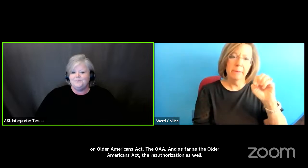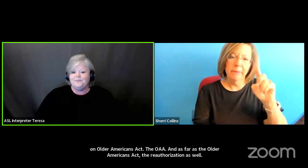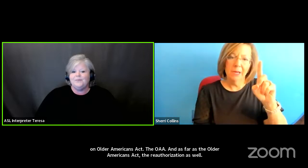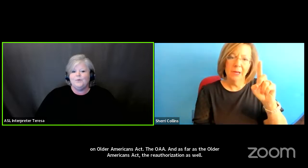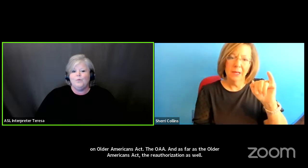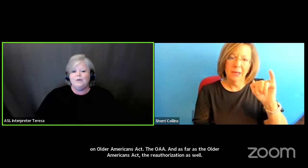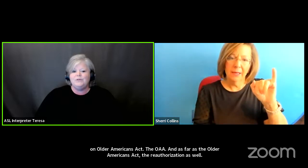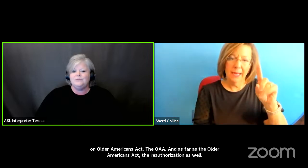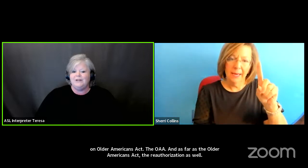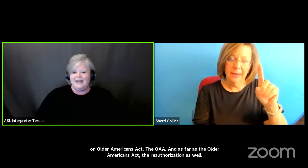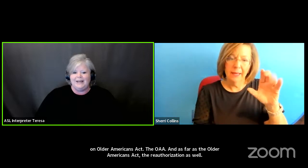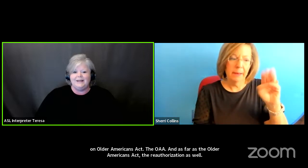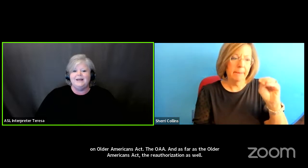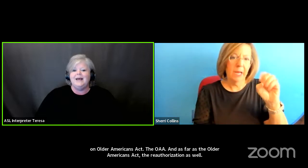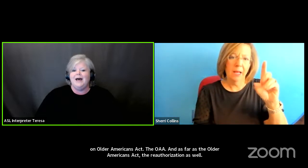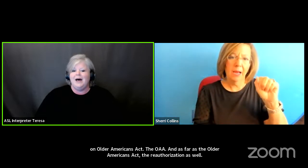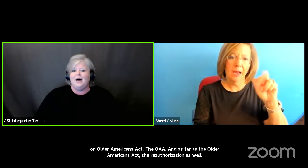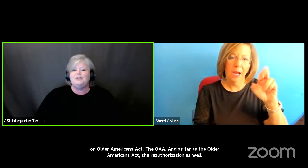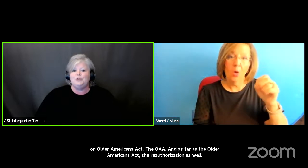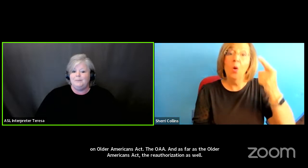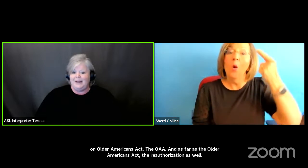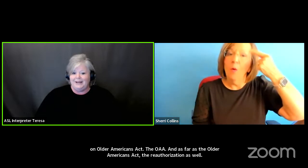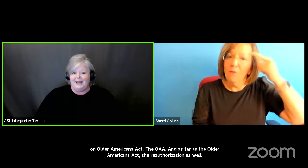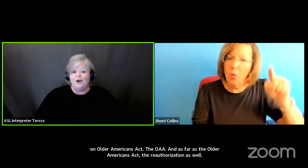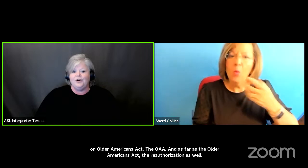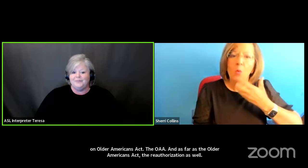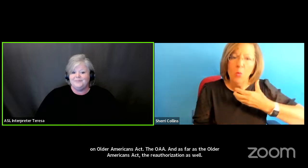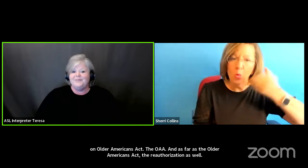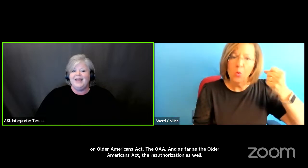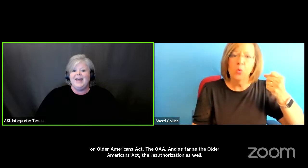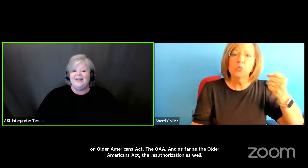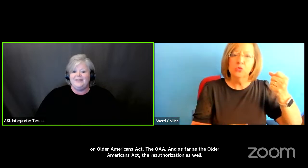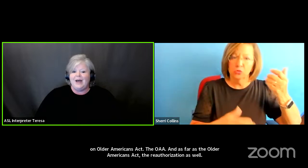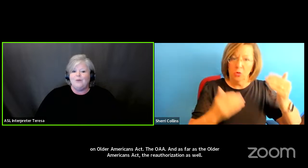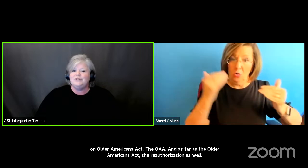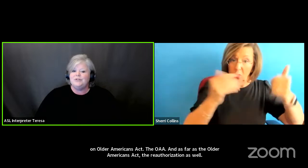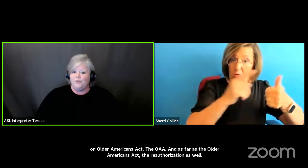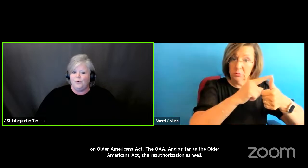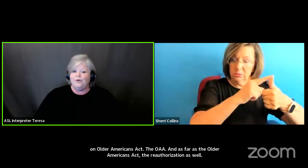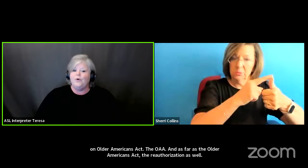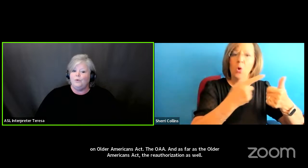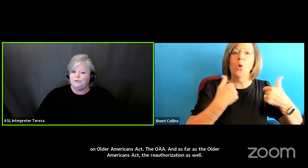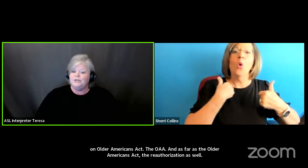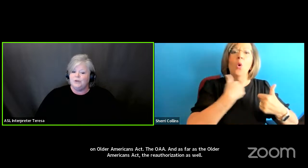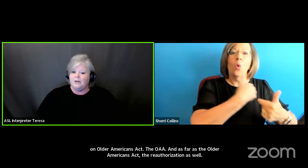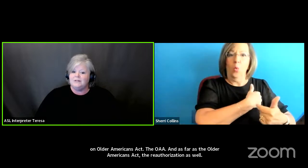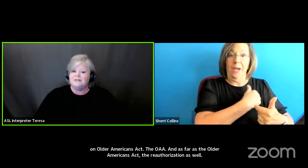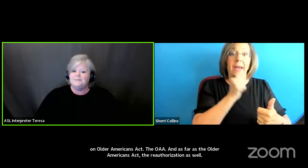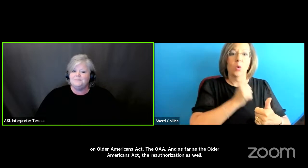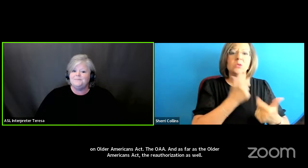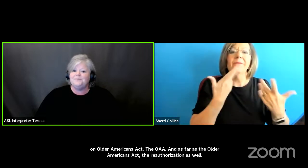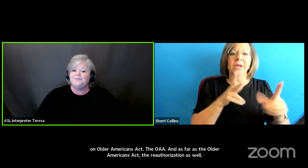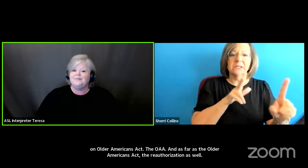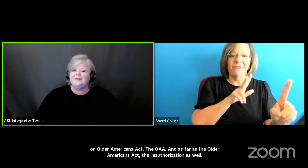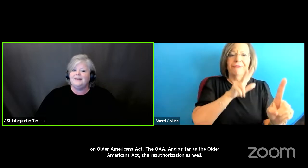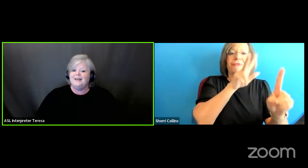groups. One was related to Medicare, and that was for older